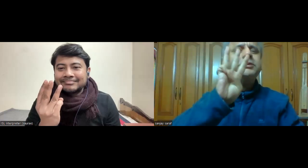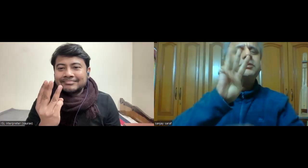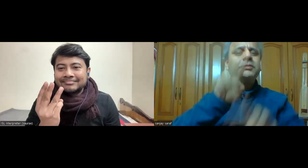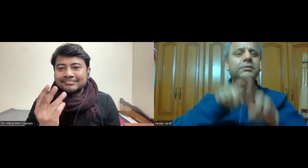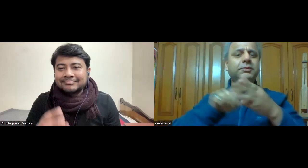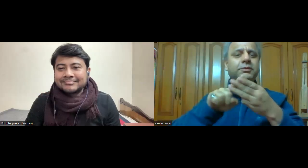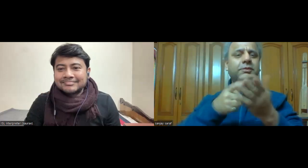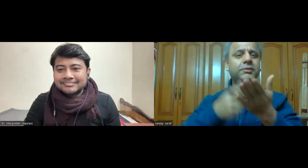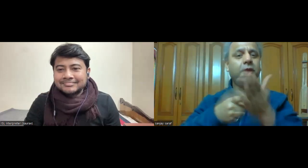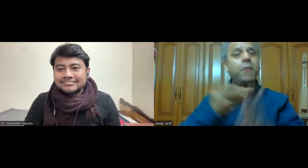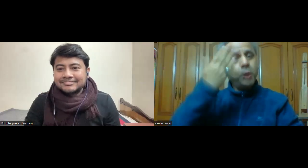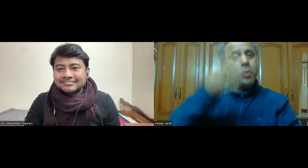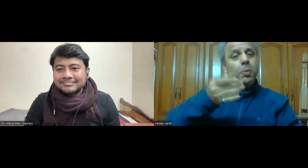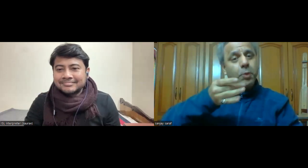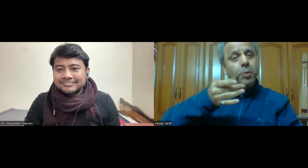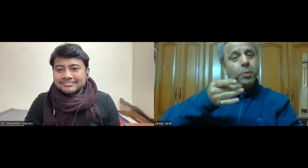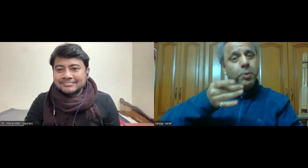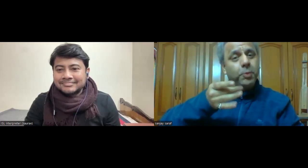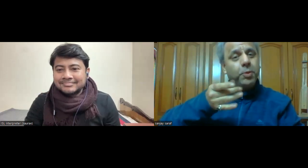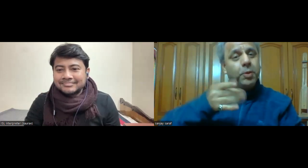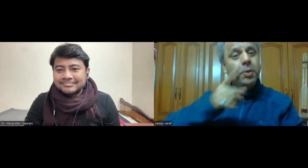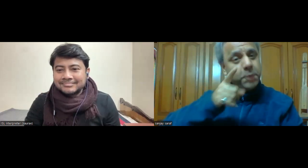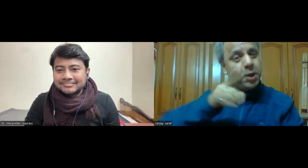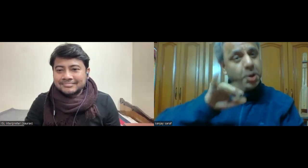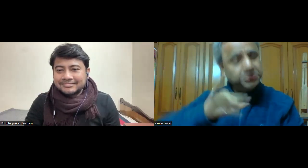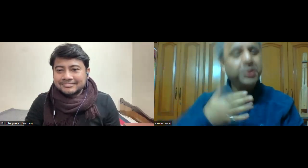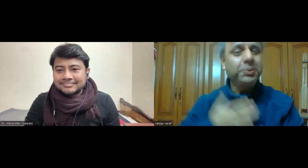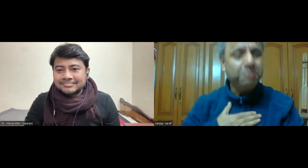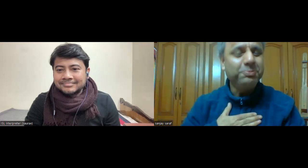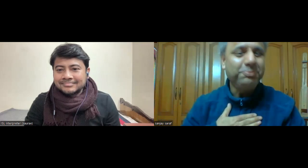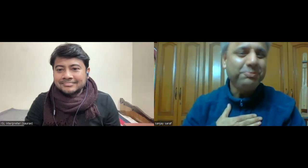Swarab, are you there on Sunday? The coming Sunday?